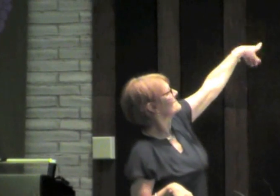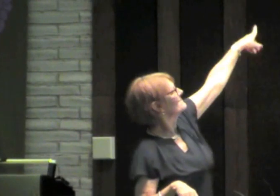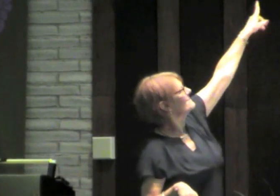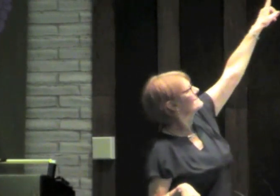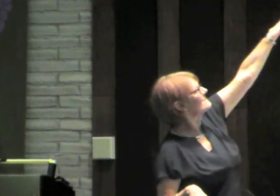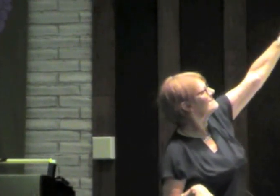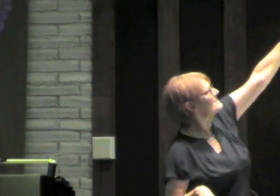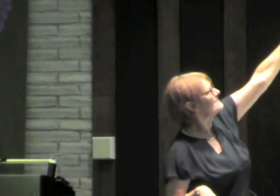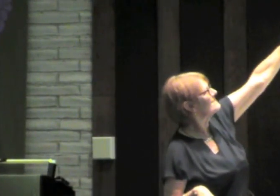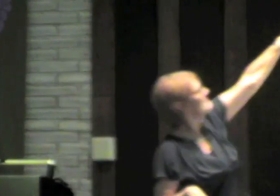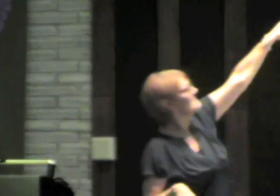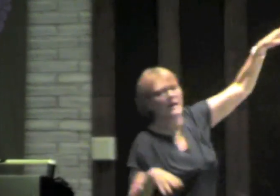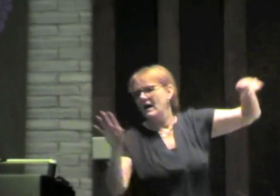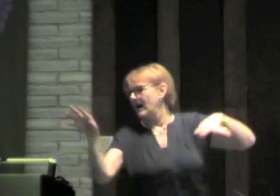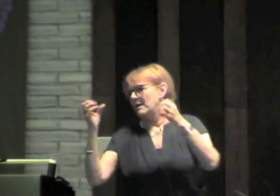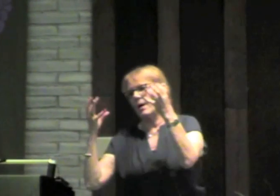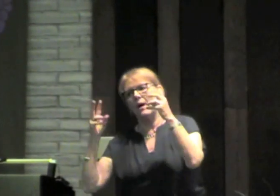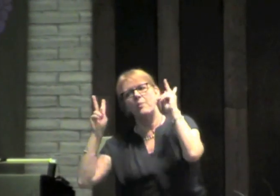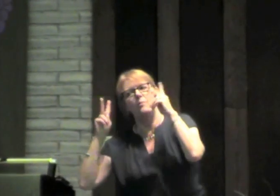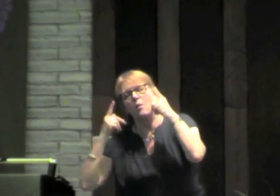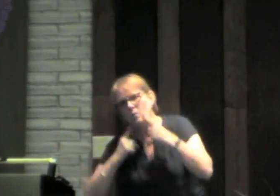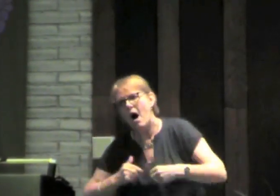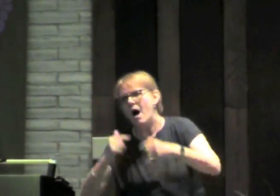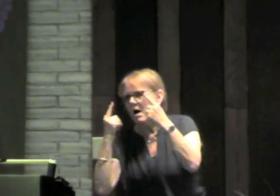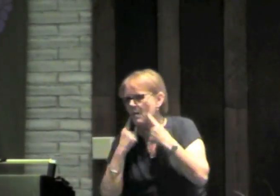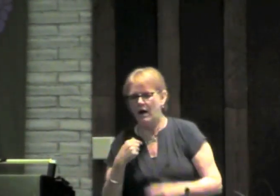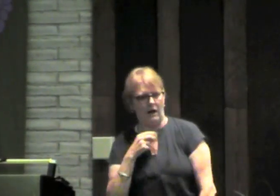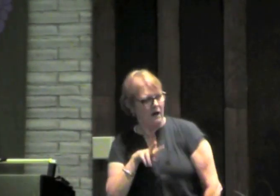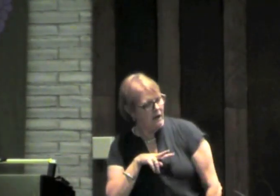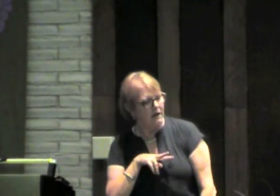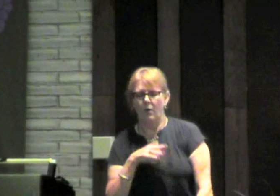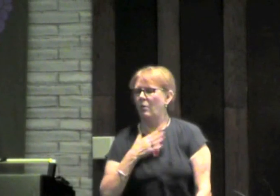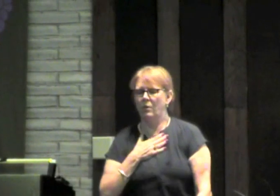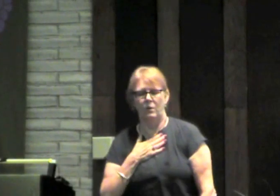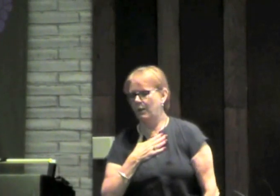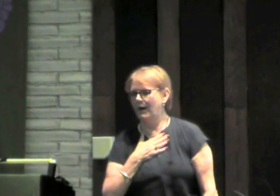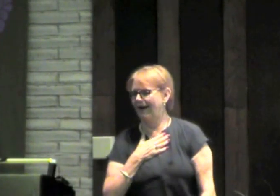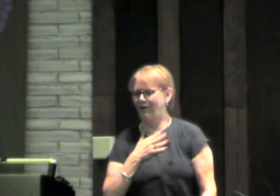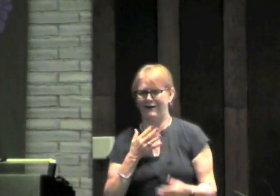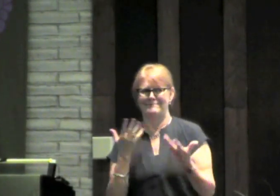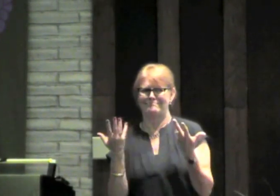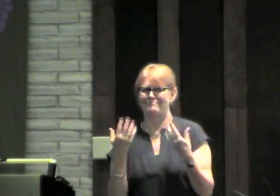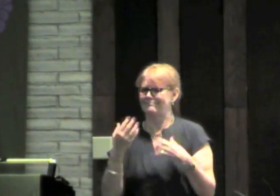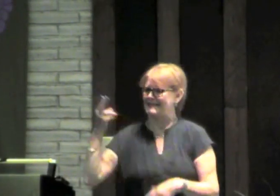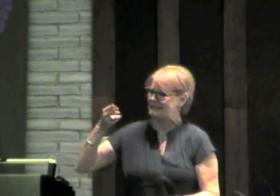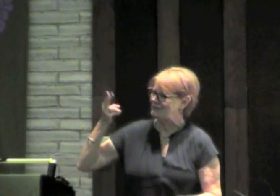about how they function. And there were so many people there really were wailing. It was